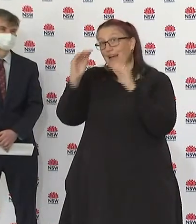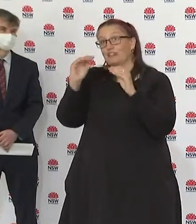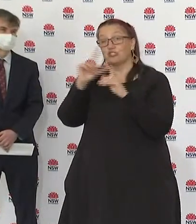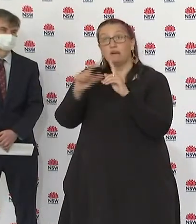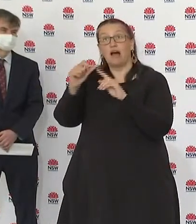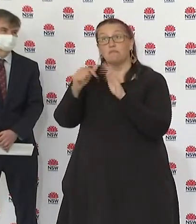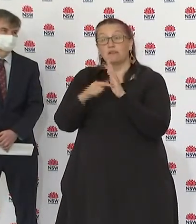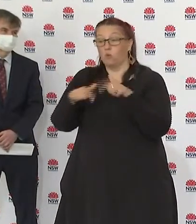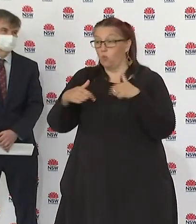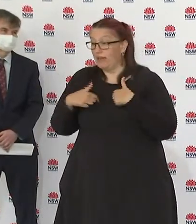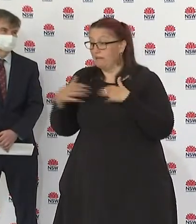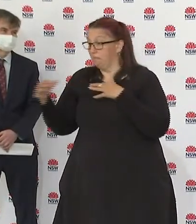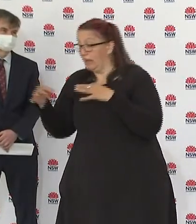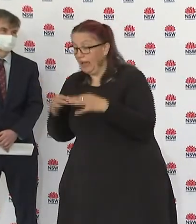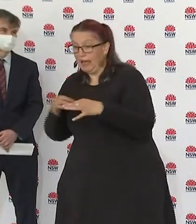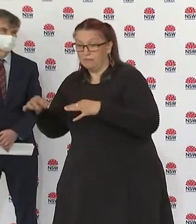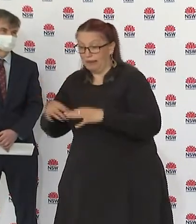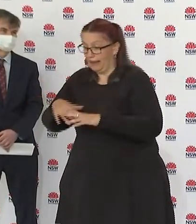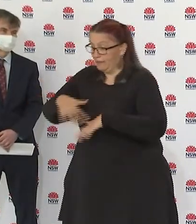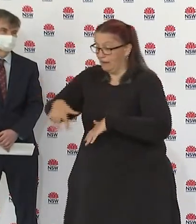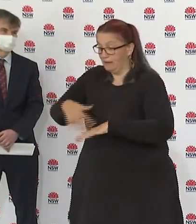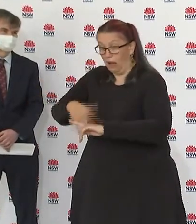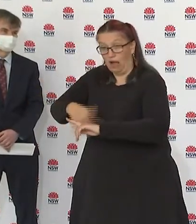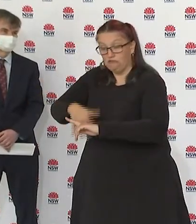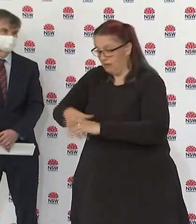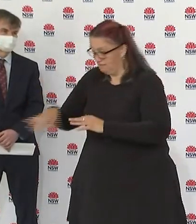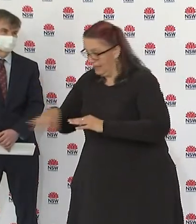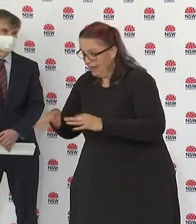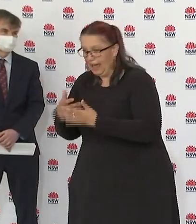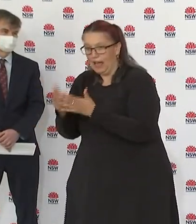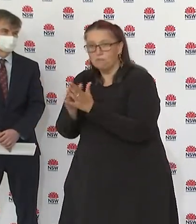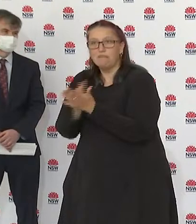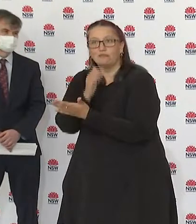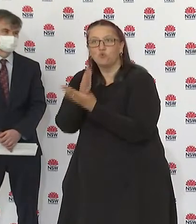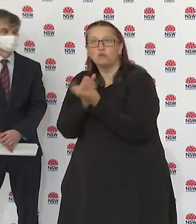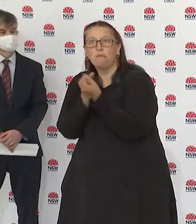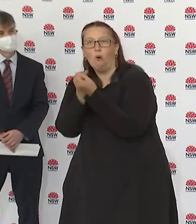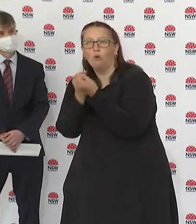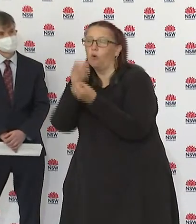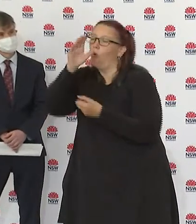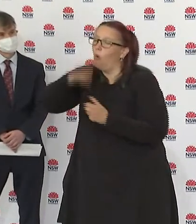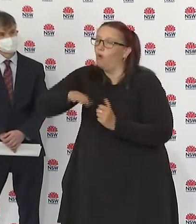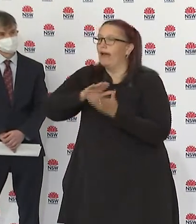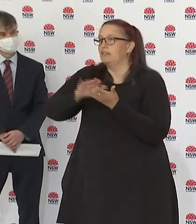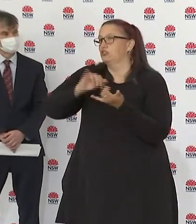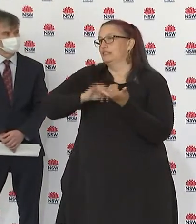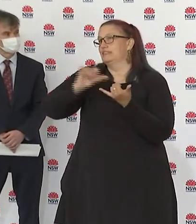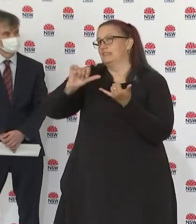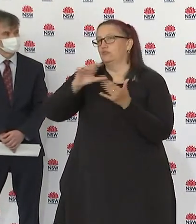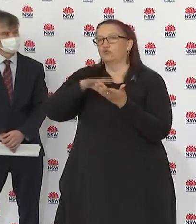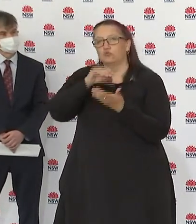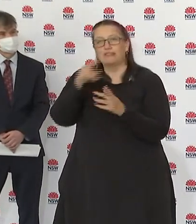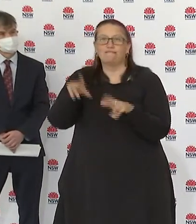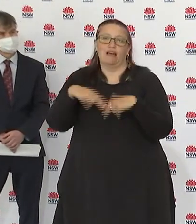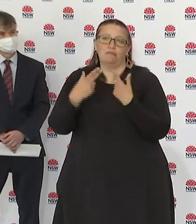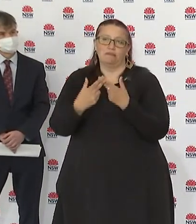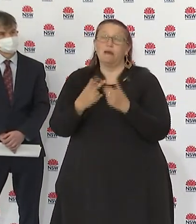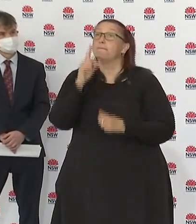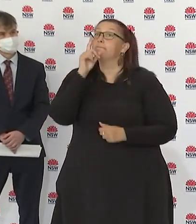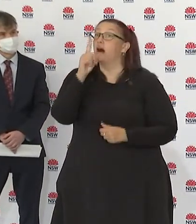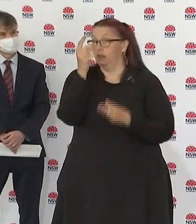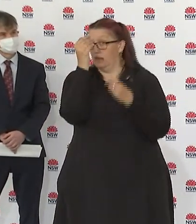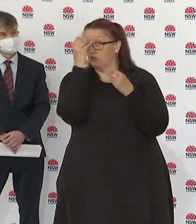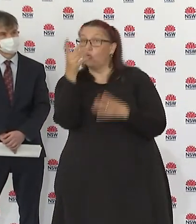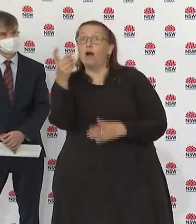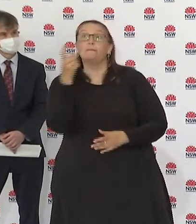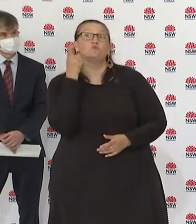students. And can I please assure Year 12 students and their families that we'll be making announcements imminently